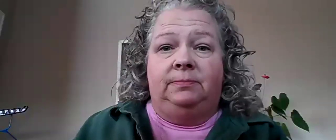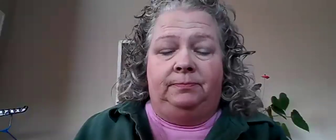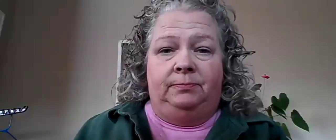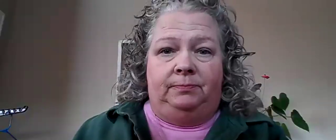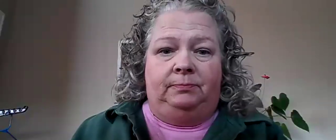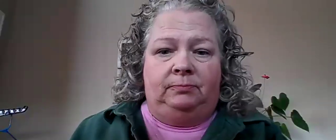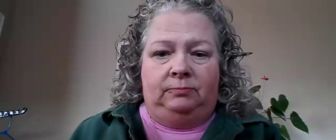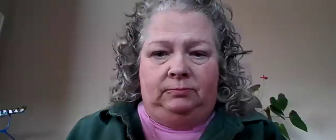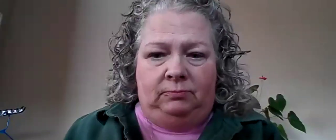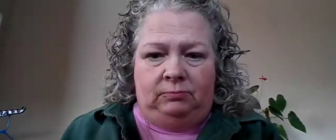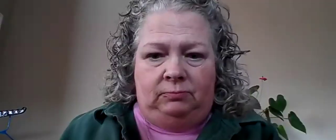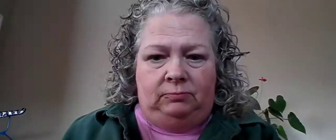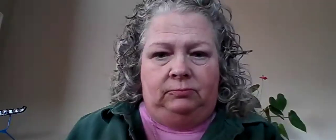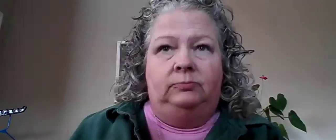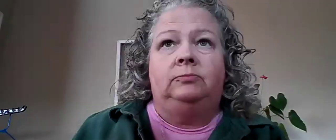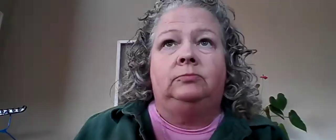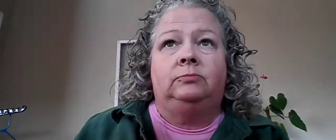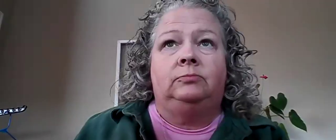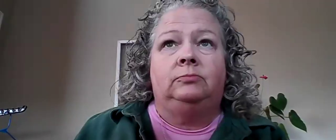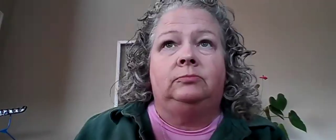Jessica's out sick.